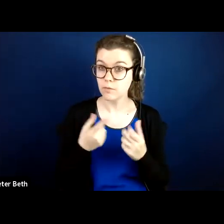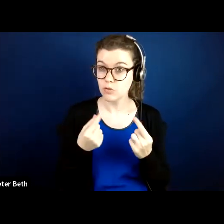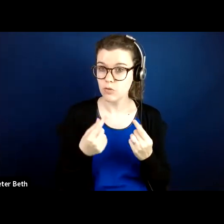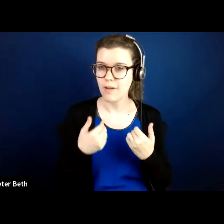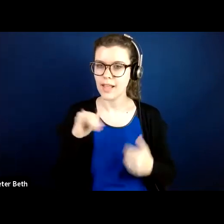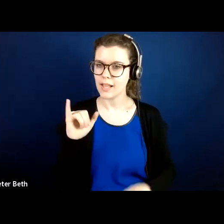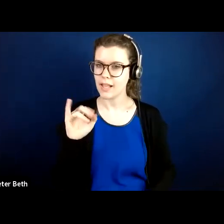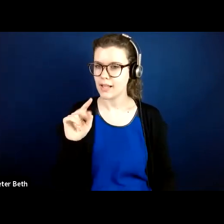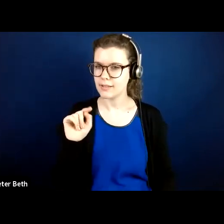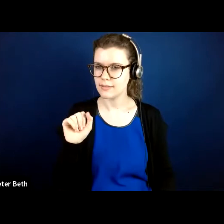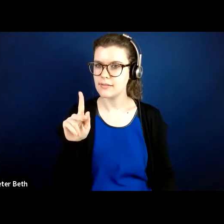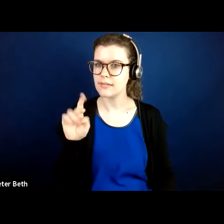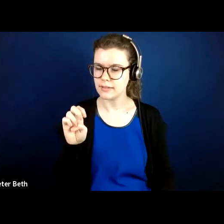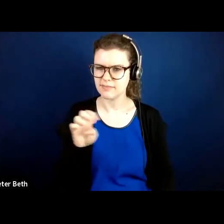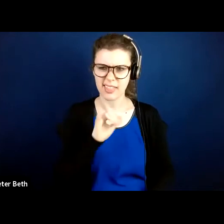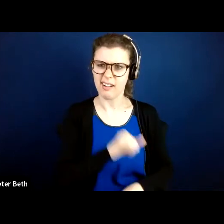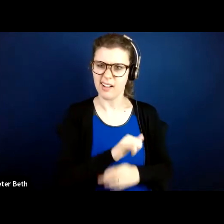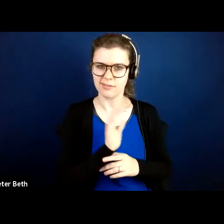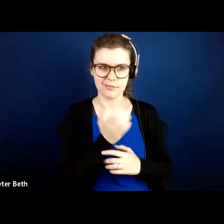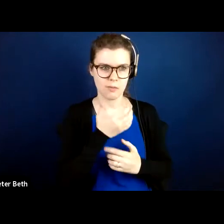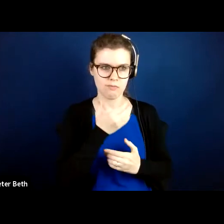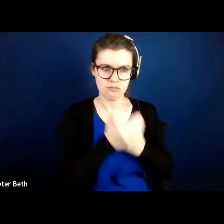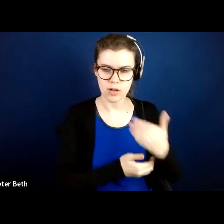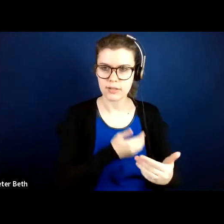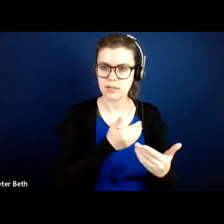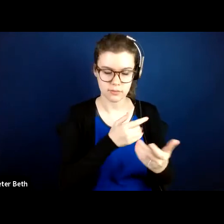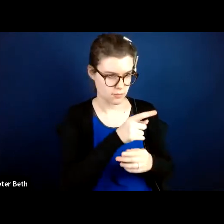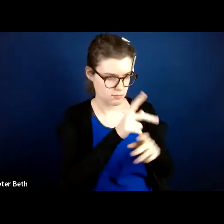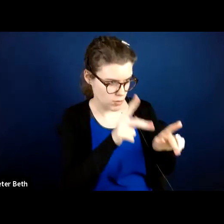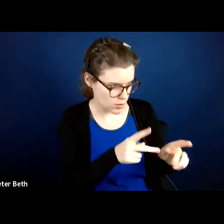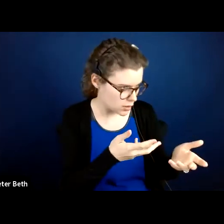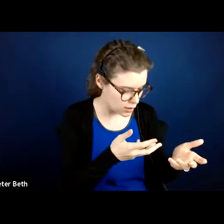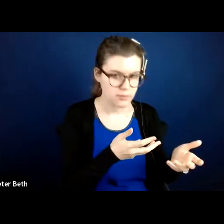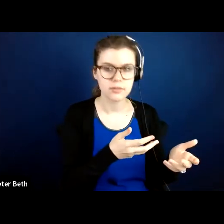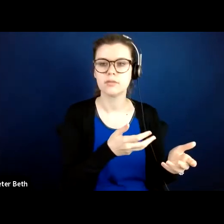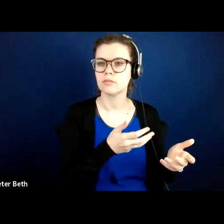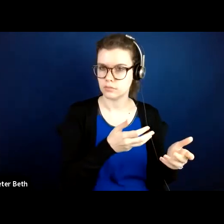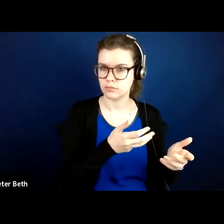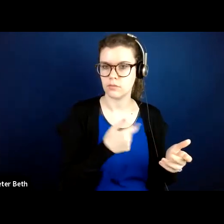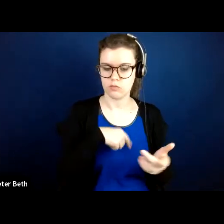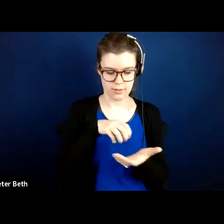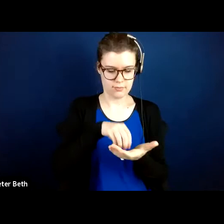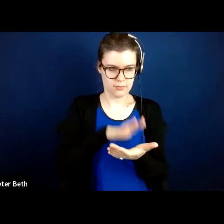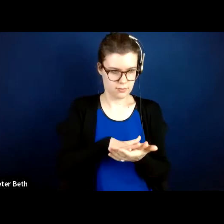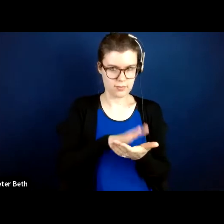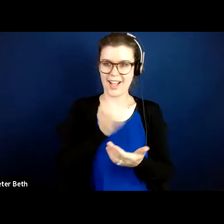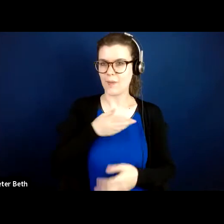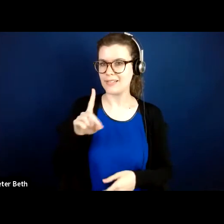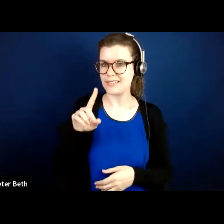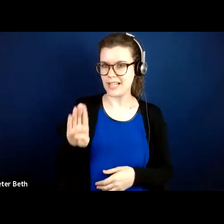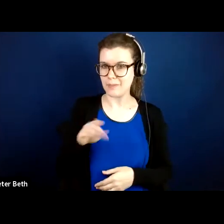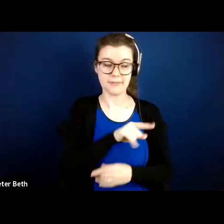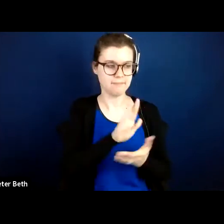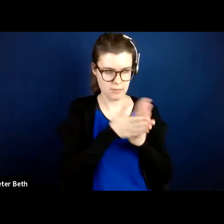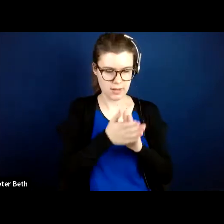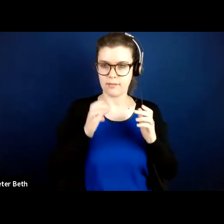intake. This is our process for turning a person into a consumer and adding them to our database. This